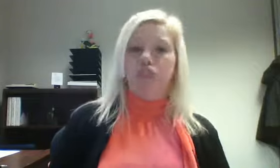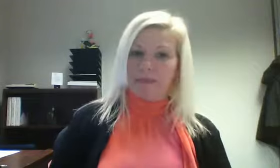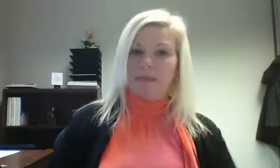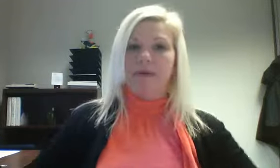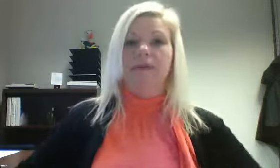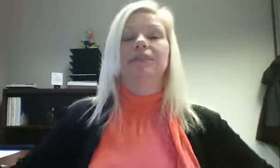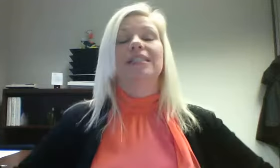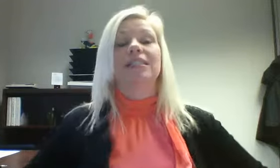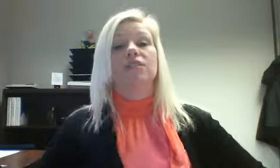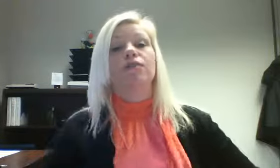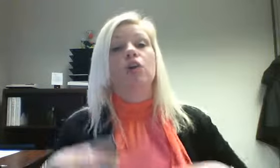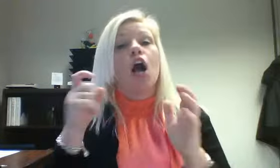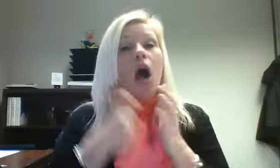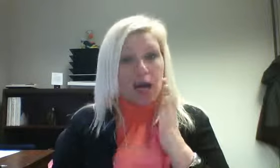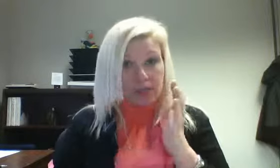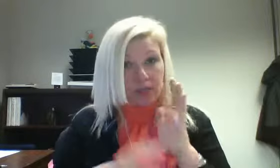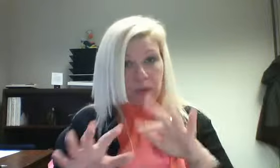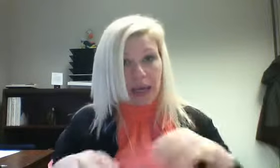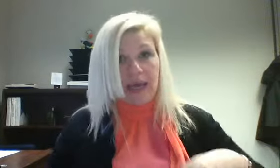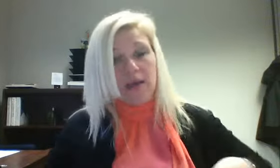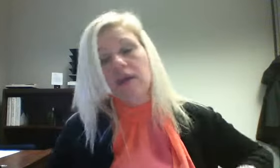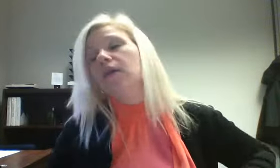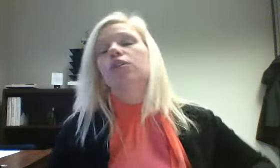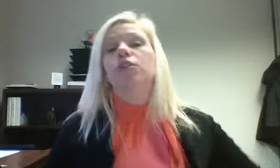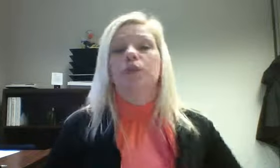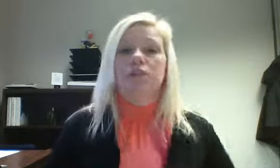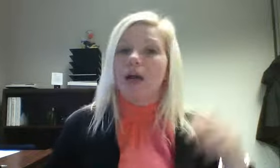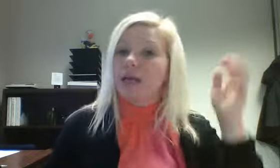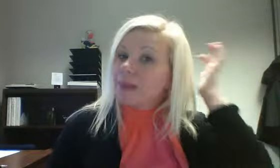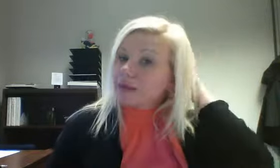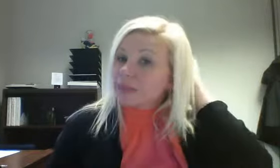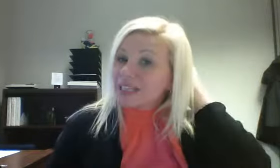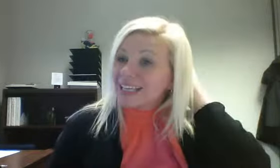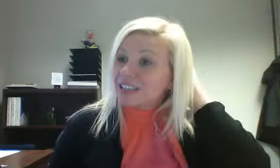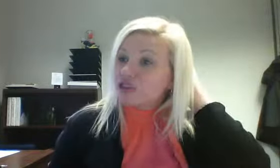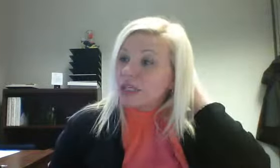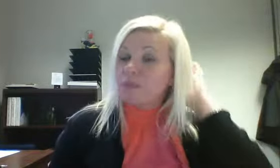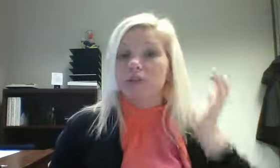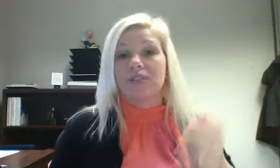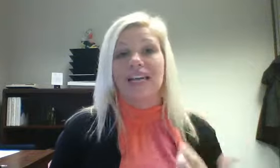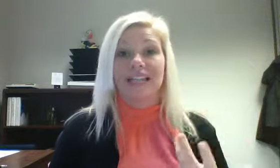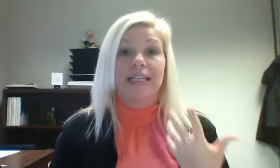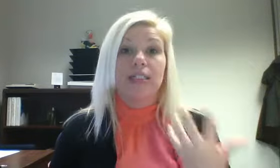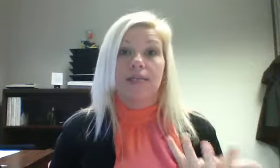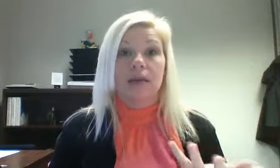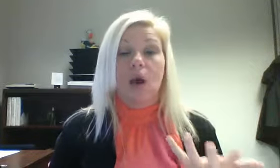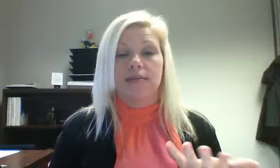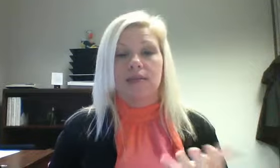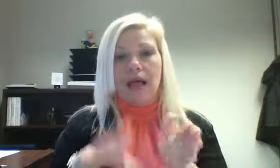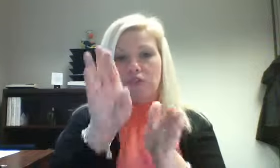Cheap. This is for cost, okay? So when you're talking about something that's cheap, you're saying that it doesn't cost a lot.